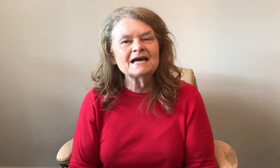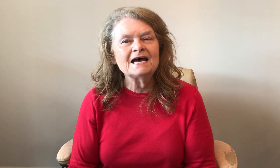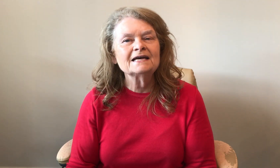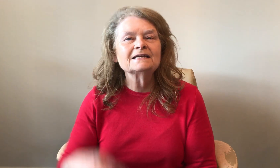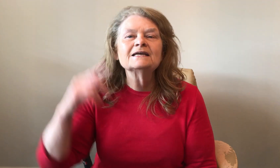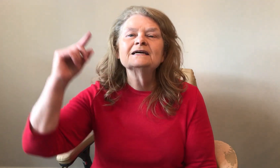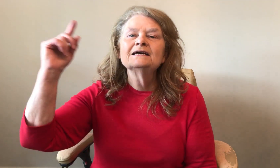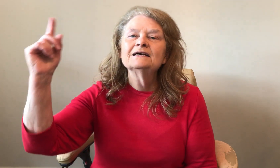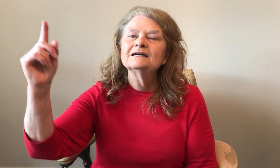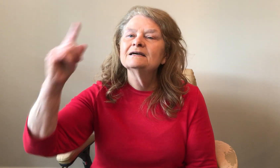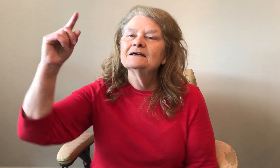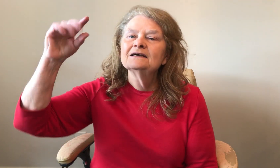Sun.